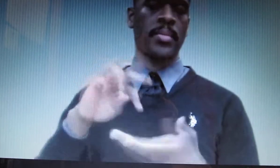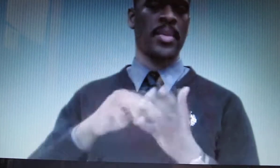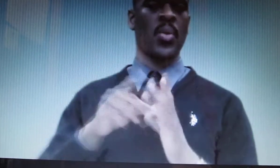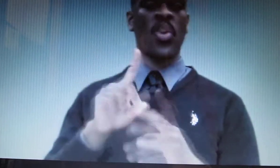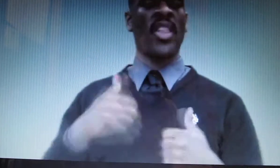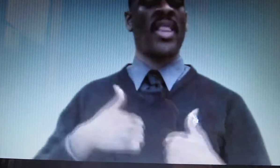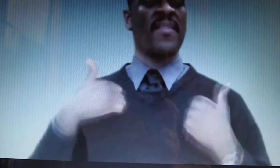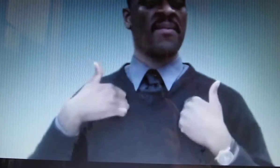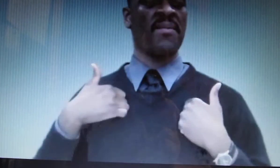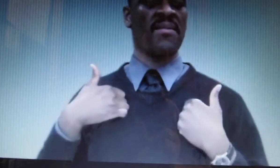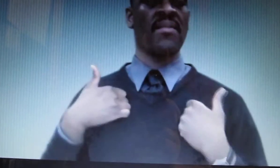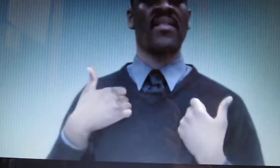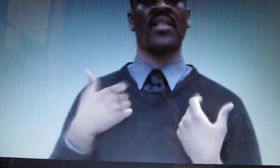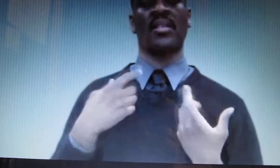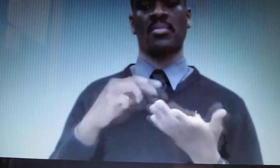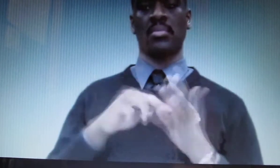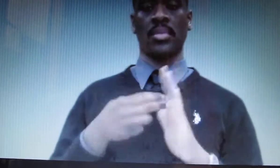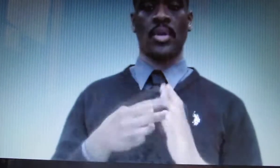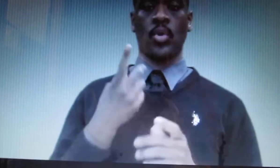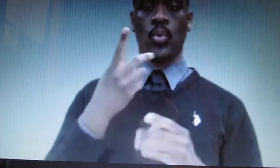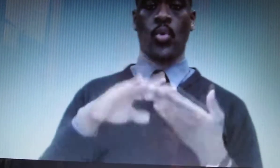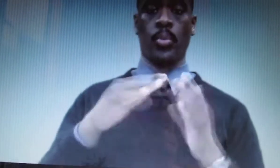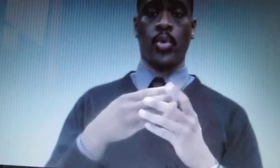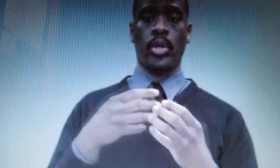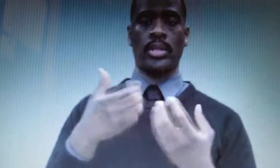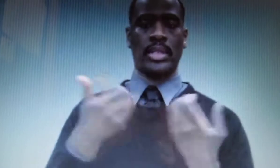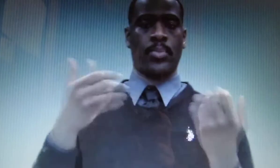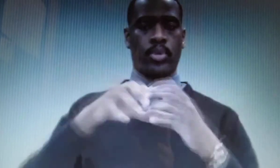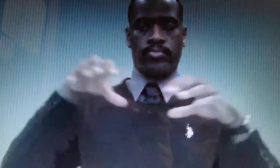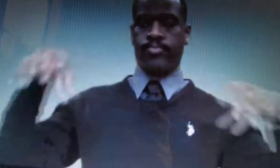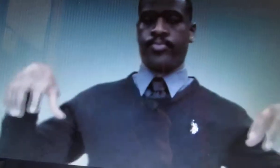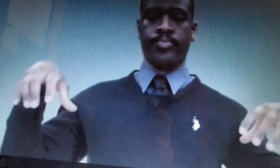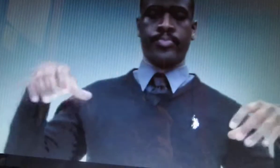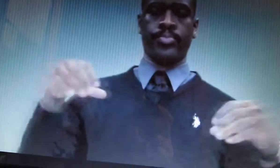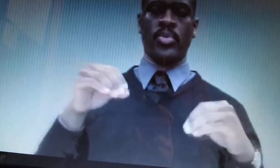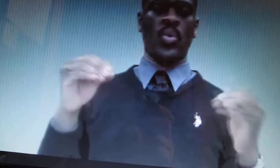Second is the geographical. That could mean where you live, what city,